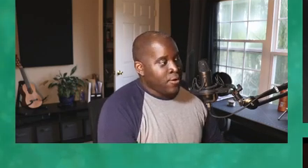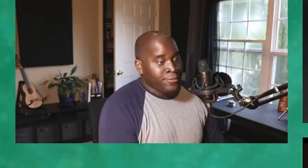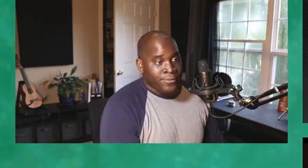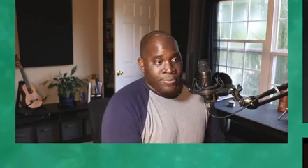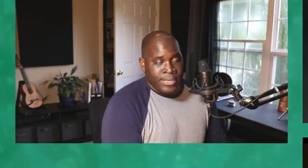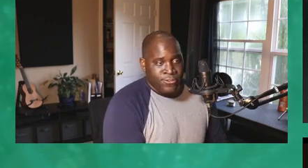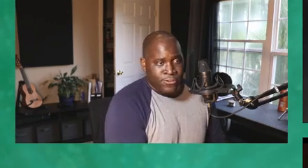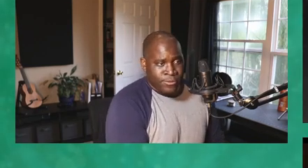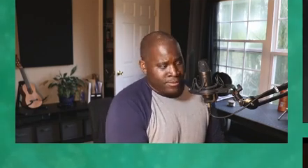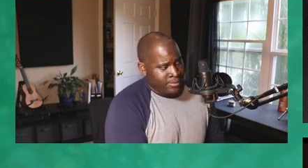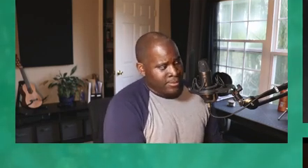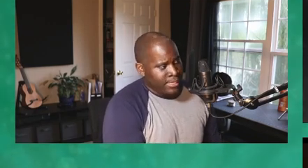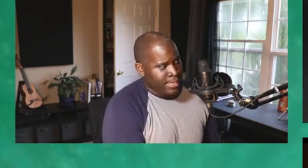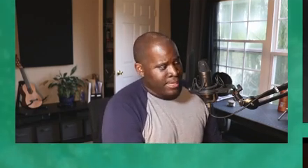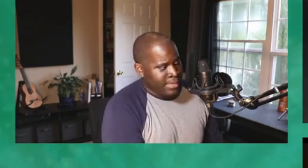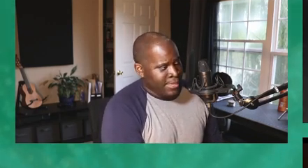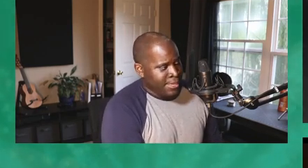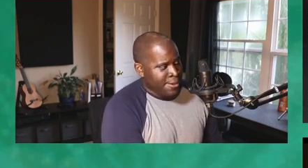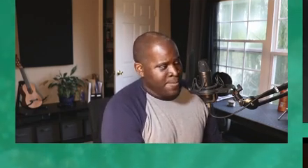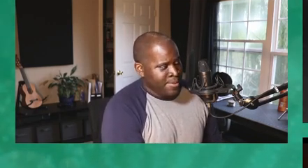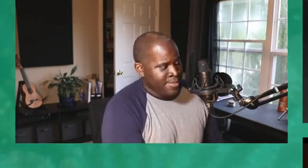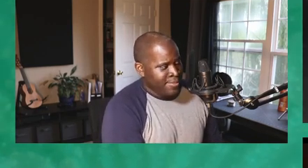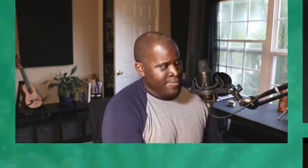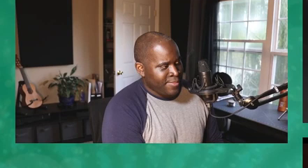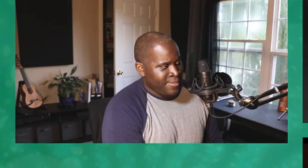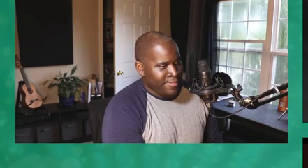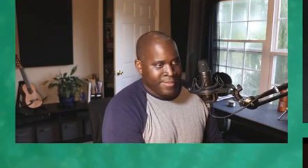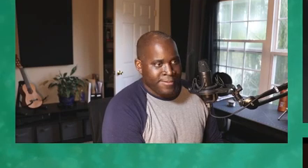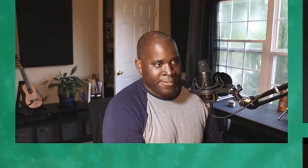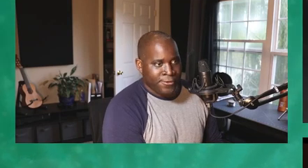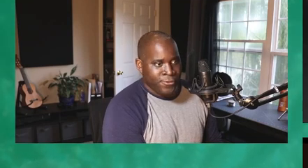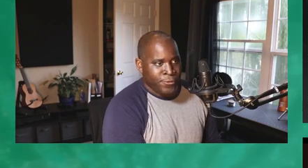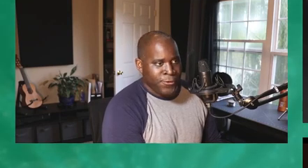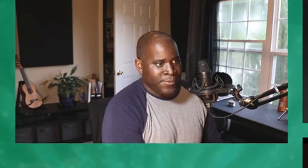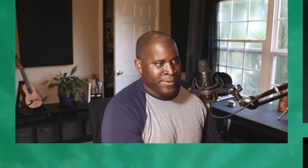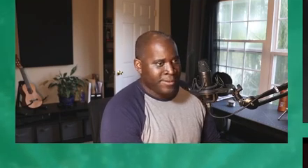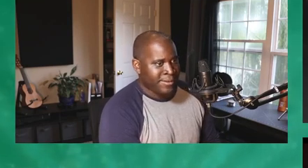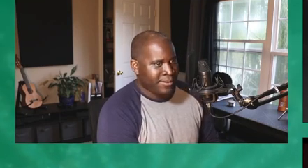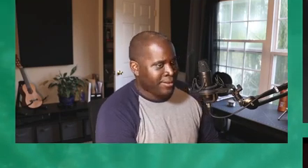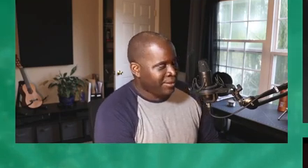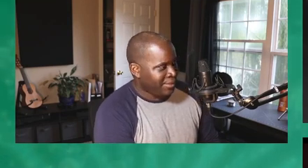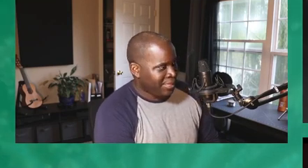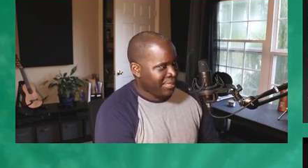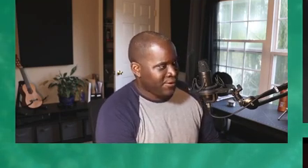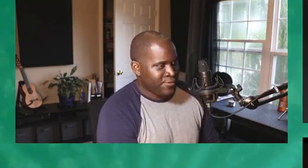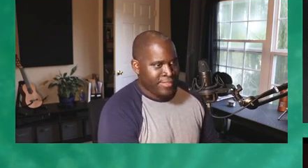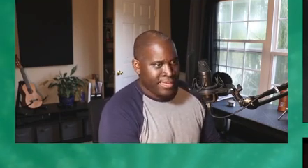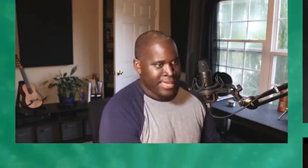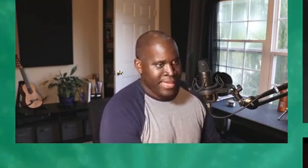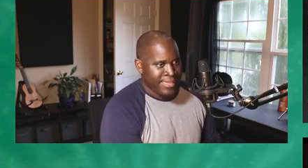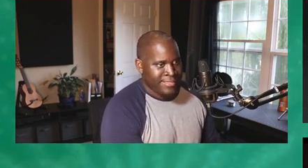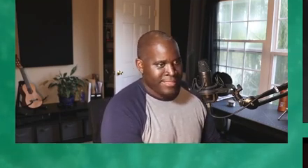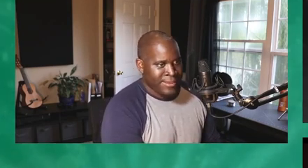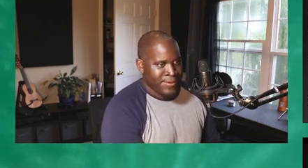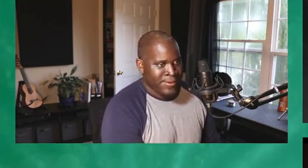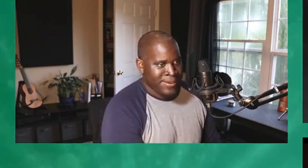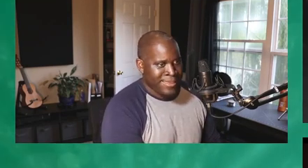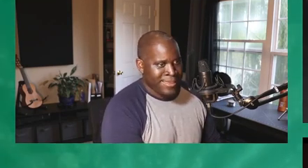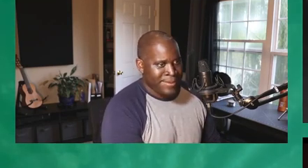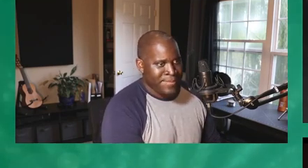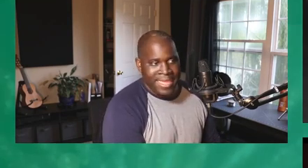So they go over to the breach. Your signal is late. Where is everyone? This is the search group. My apologies, sir. Here's the guy that